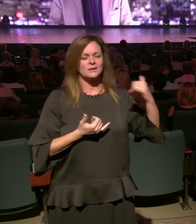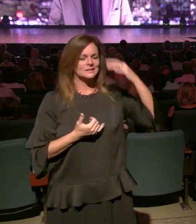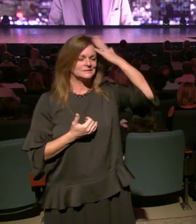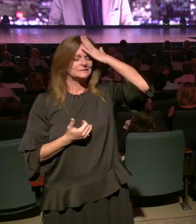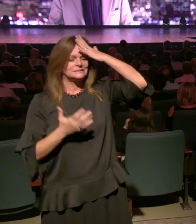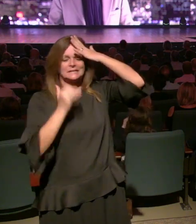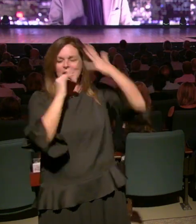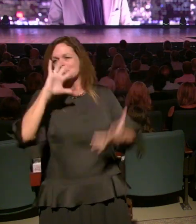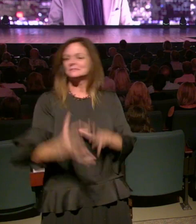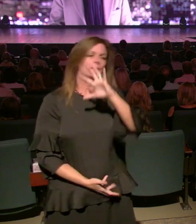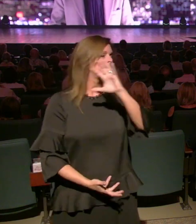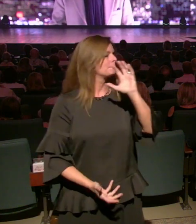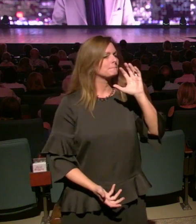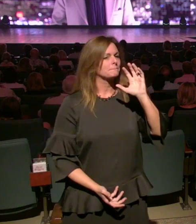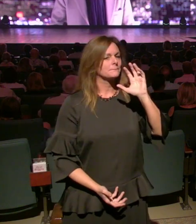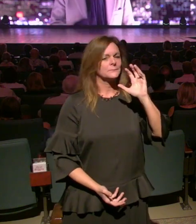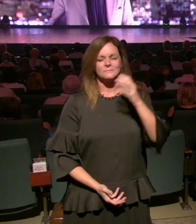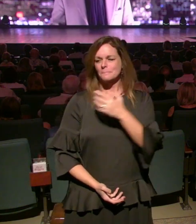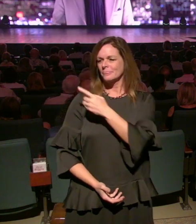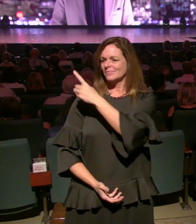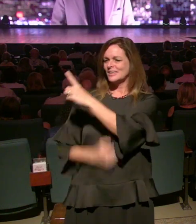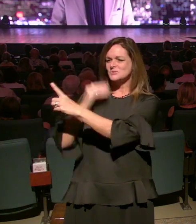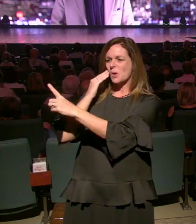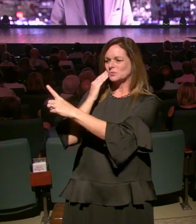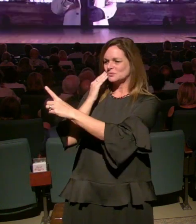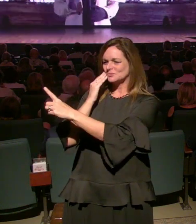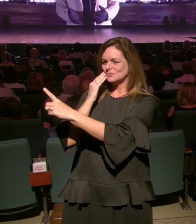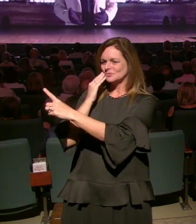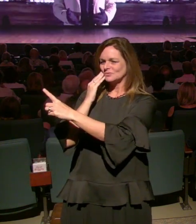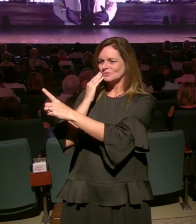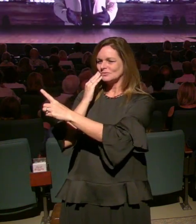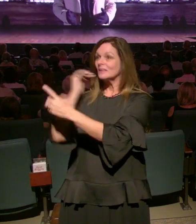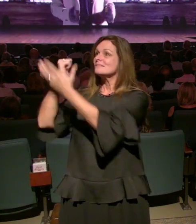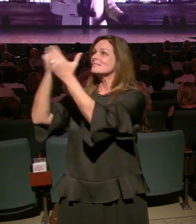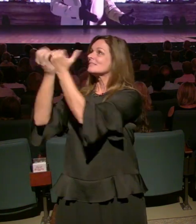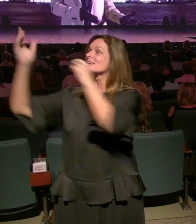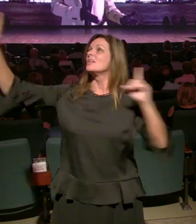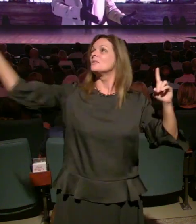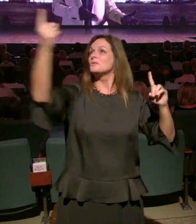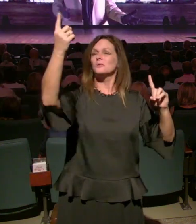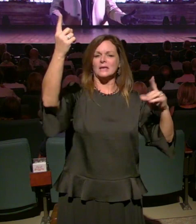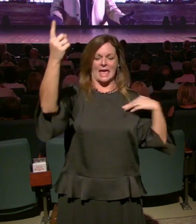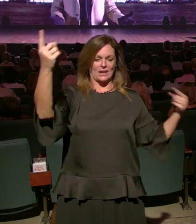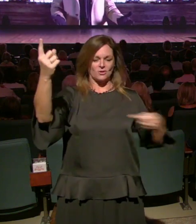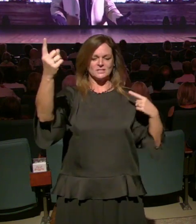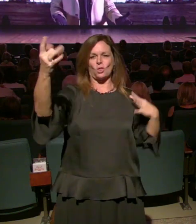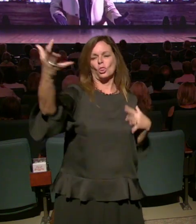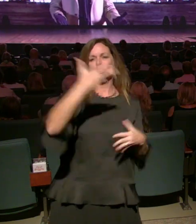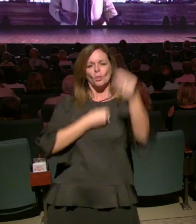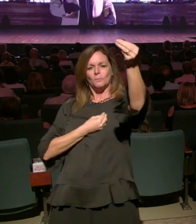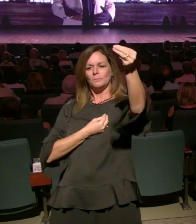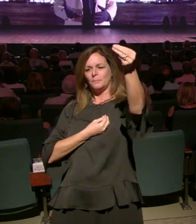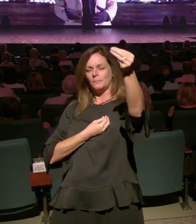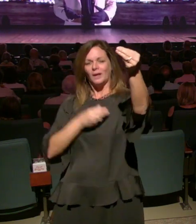gift of Jesus. He knew what we needed before we ever would. Sometimes we can feel like being known is a bad thing.